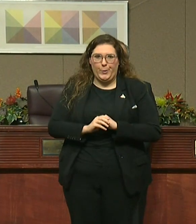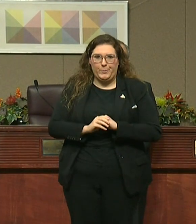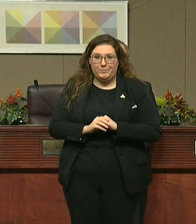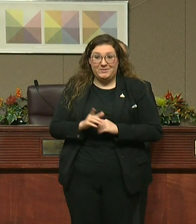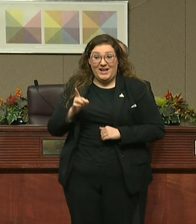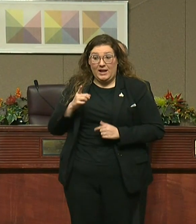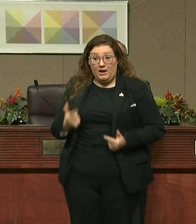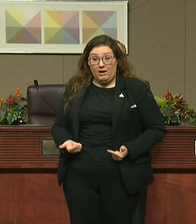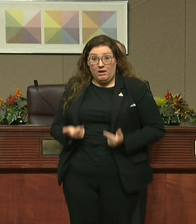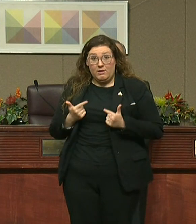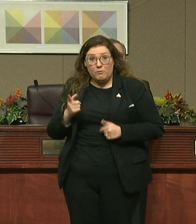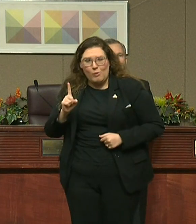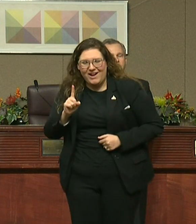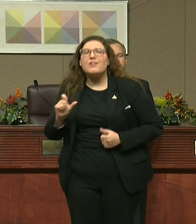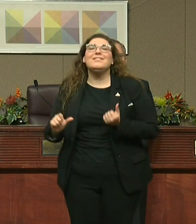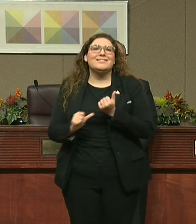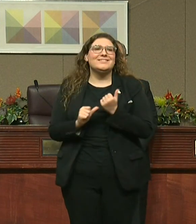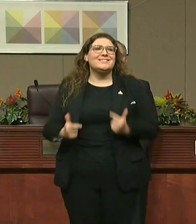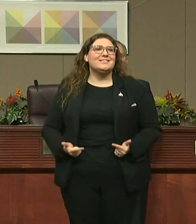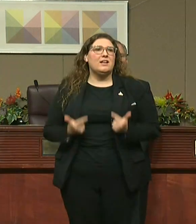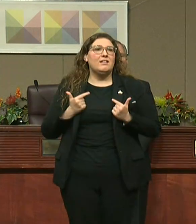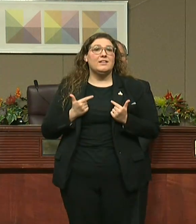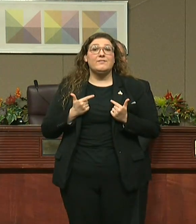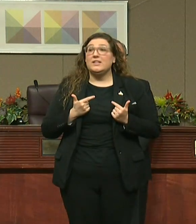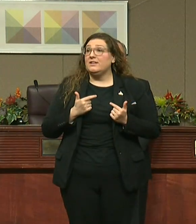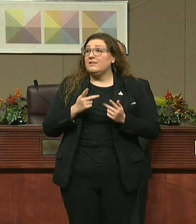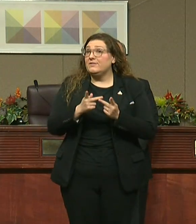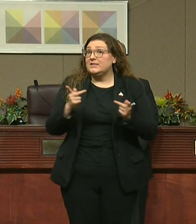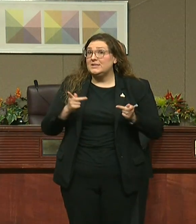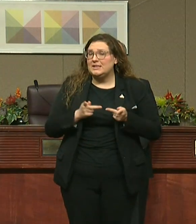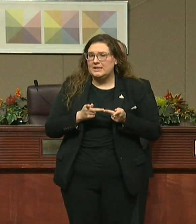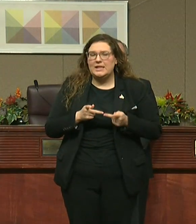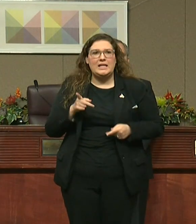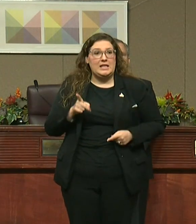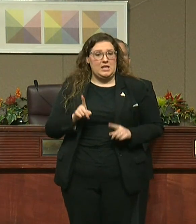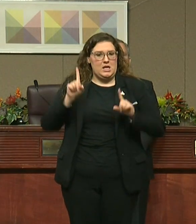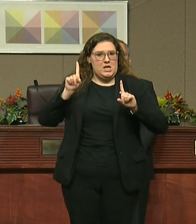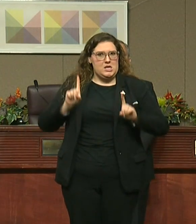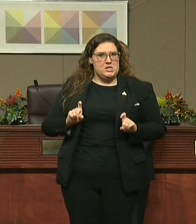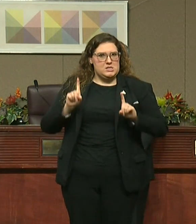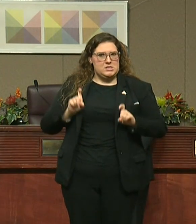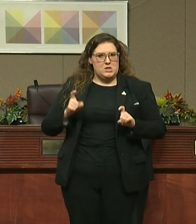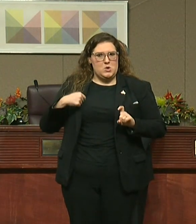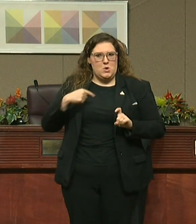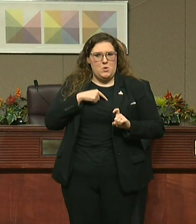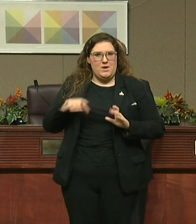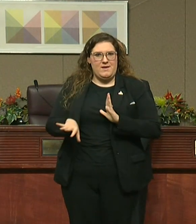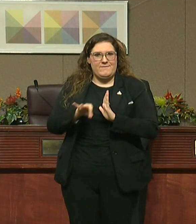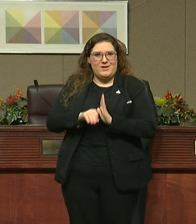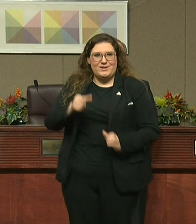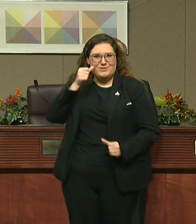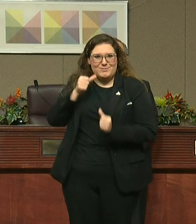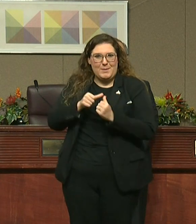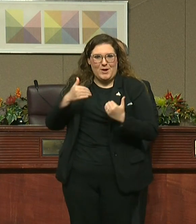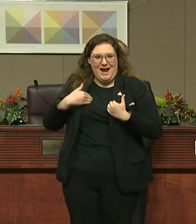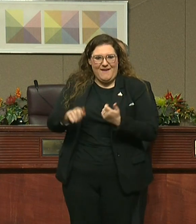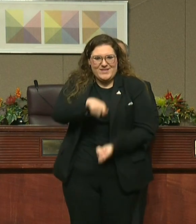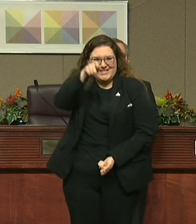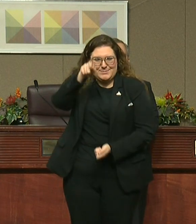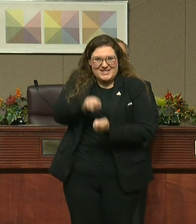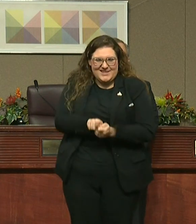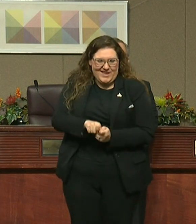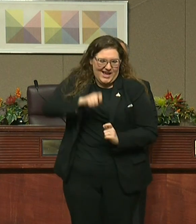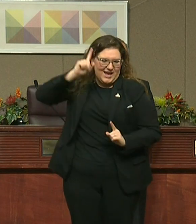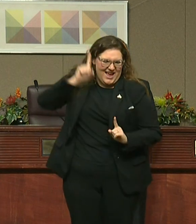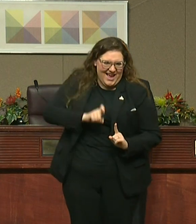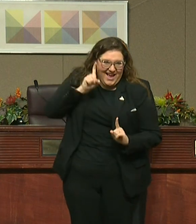living facilities, and it was one of the tests that was detected through our strike teams that we have done around facilities.